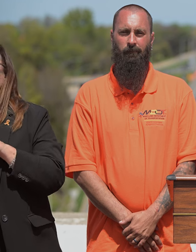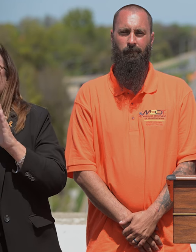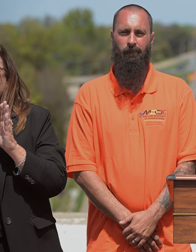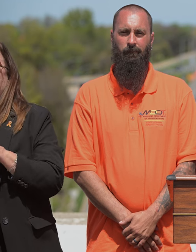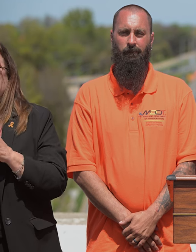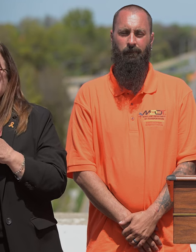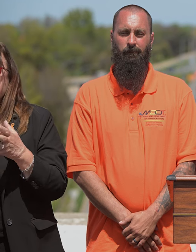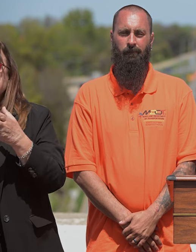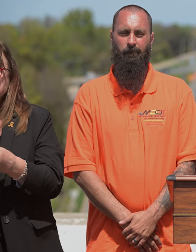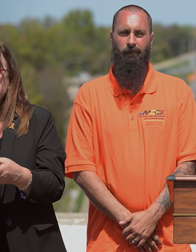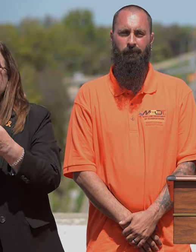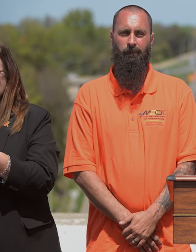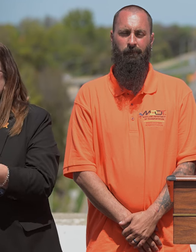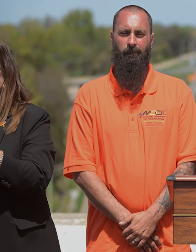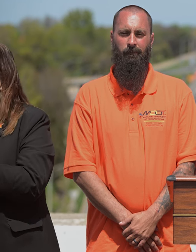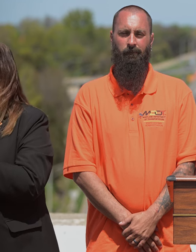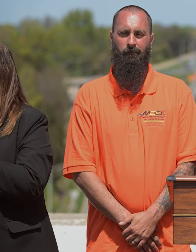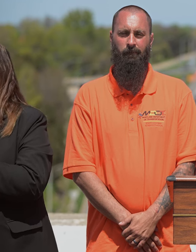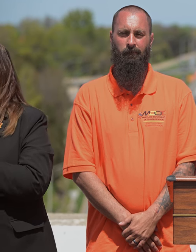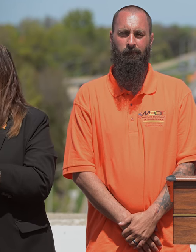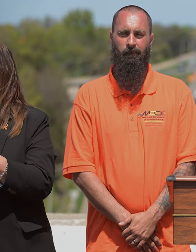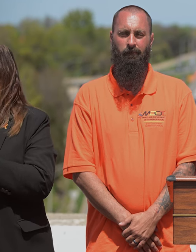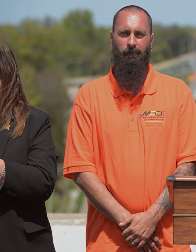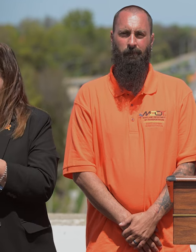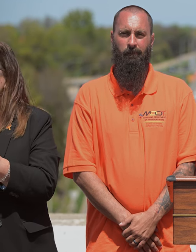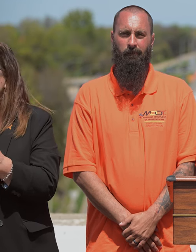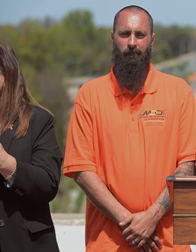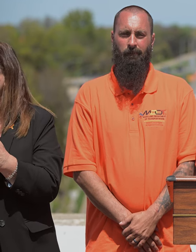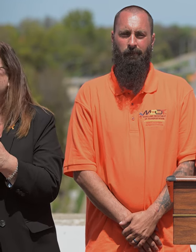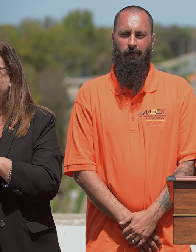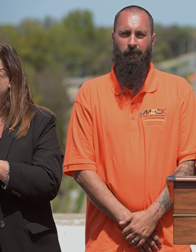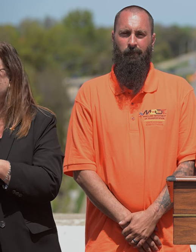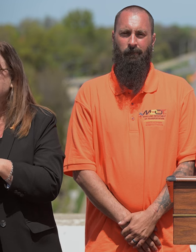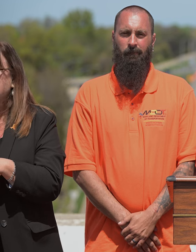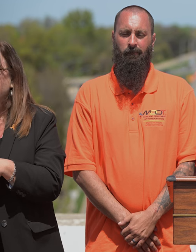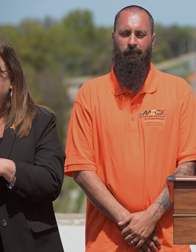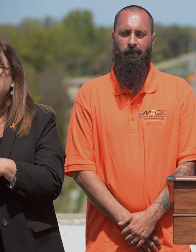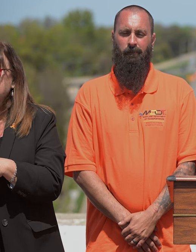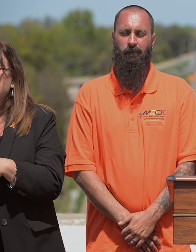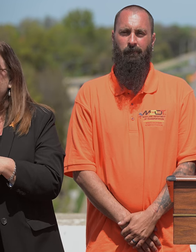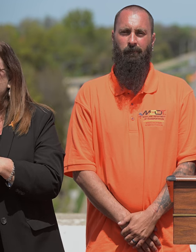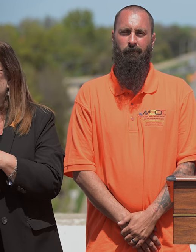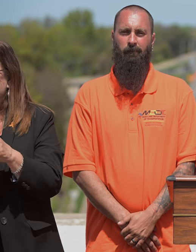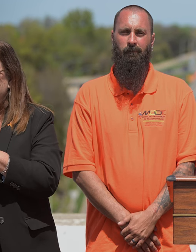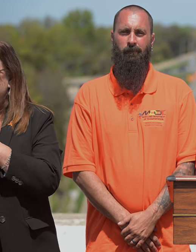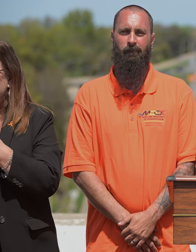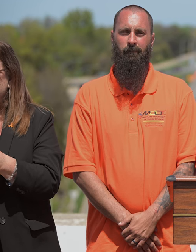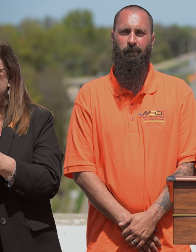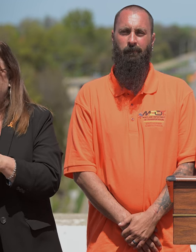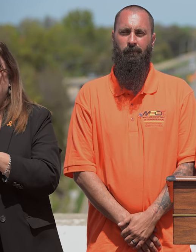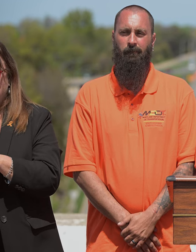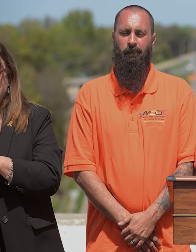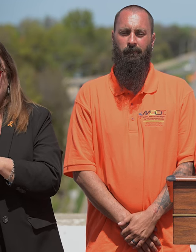story after story of all the close calls that we've experienced, especially just in the last year since our work zone